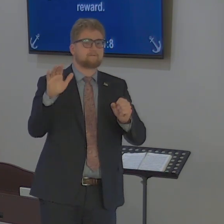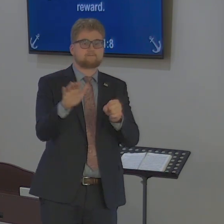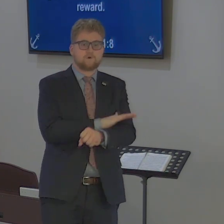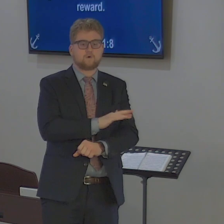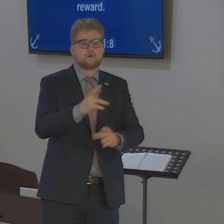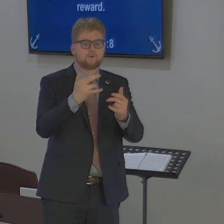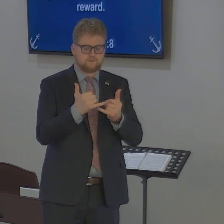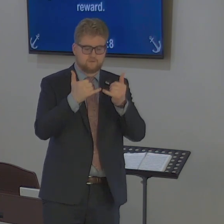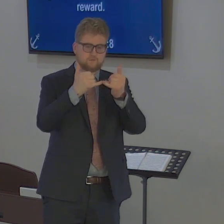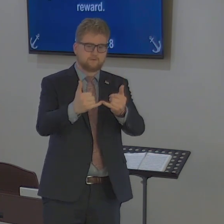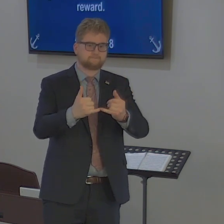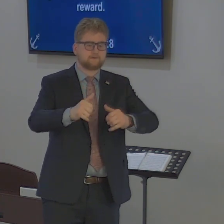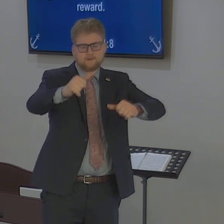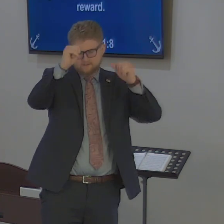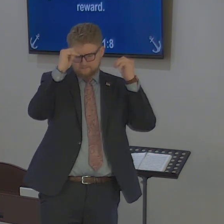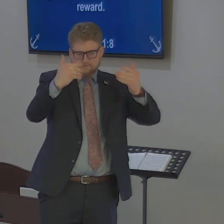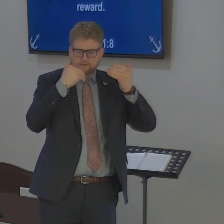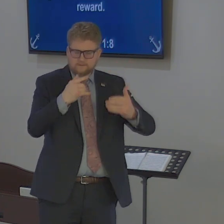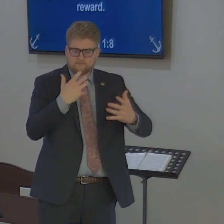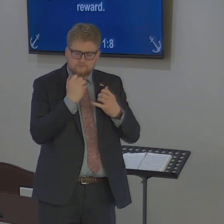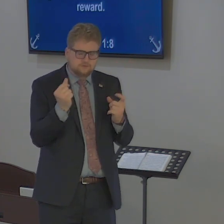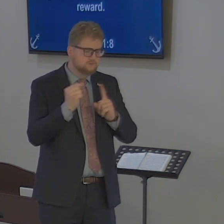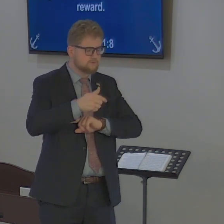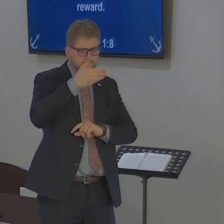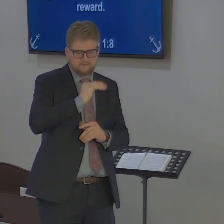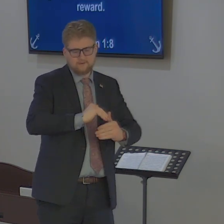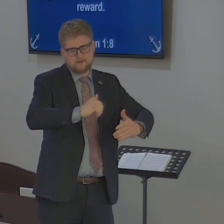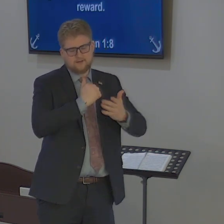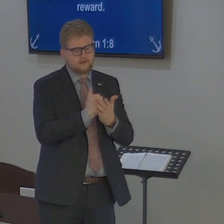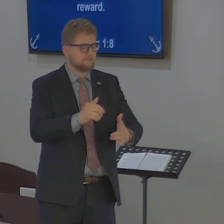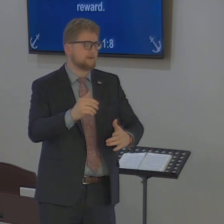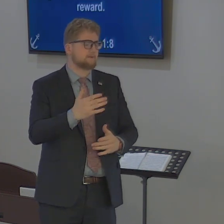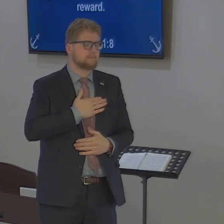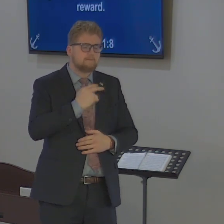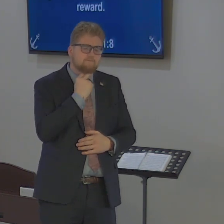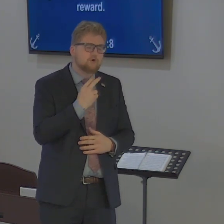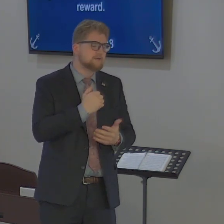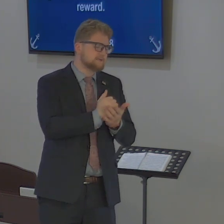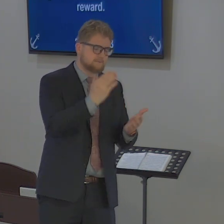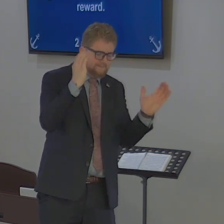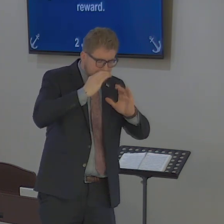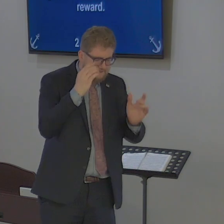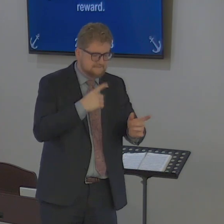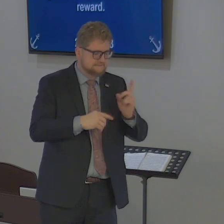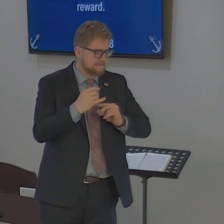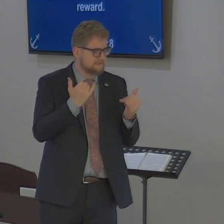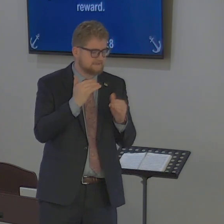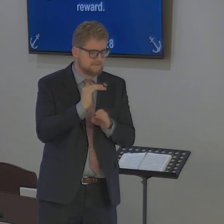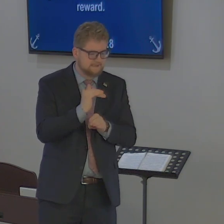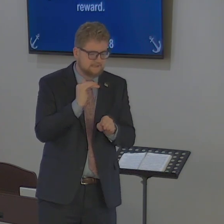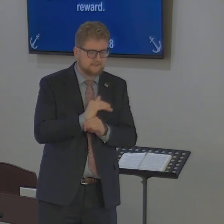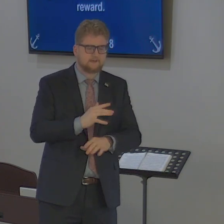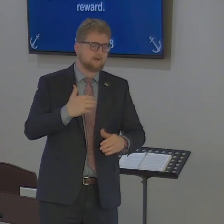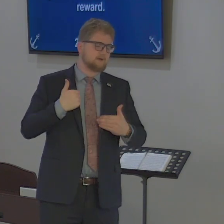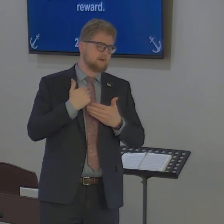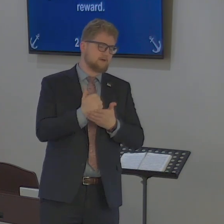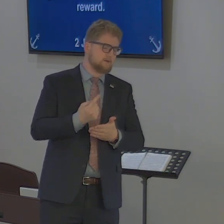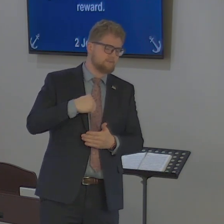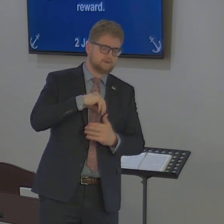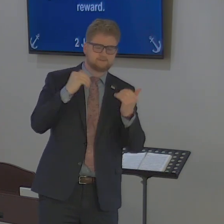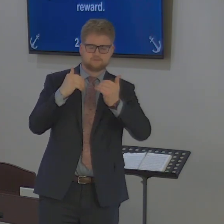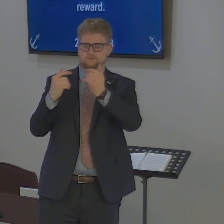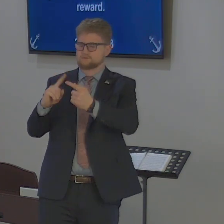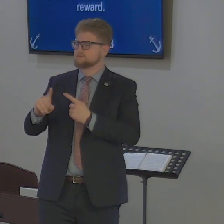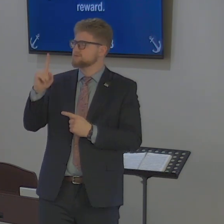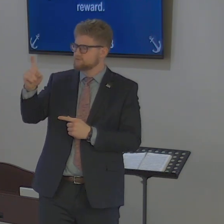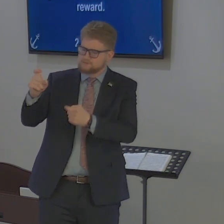you for the precious word of God. I pray that you'd help my voice tonight, help Caden's signs tonight, Lord, that you just draw us closer to you. Give us a little hope, Lord, in